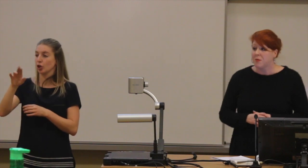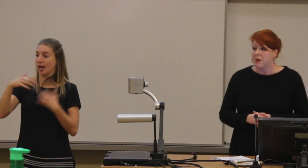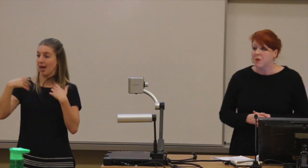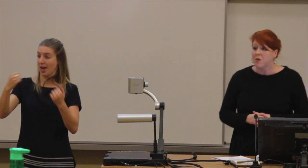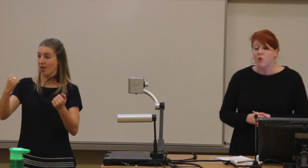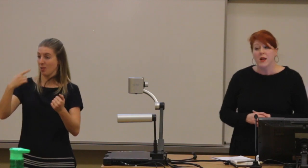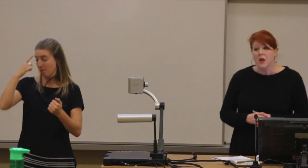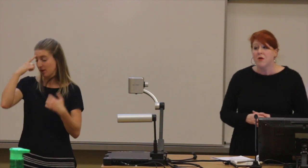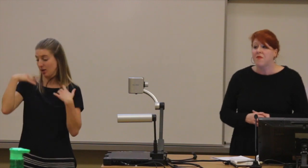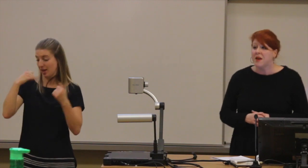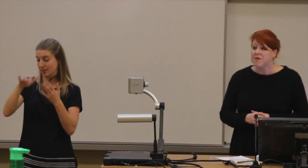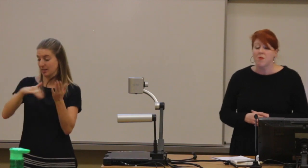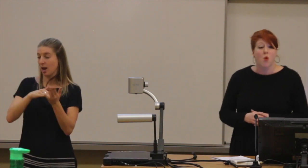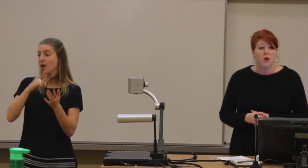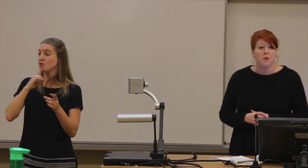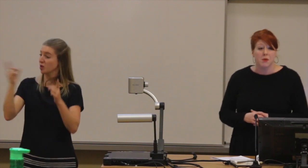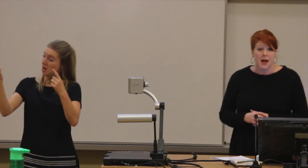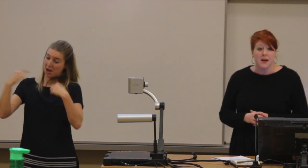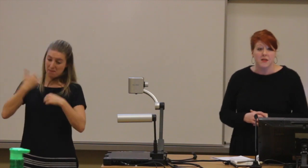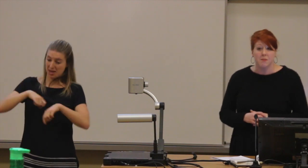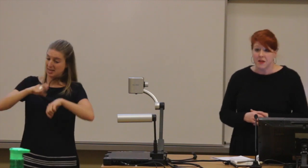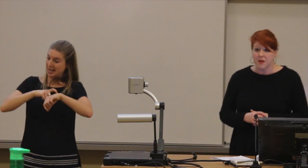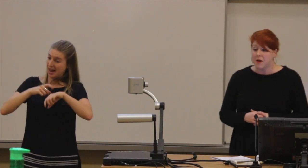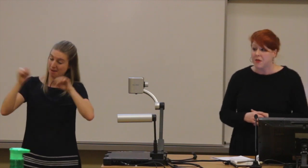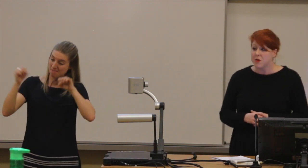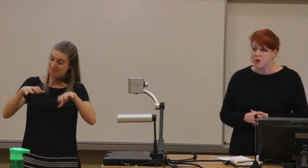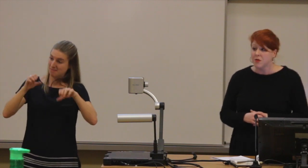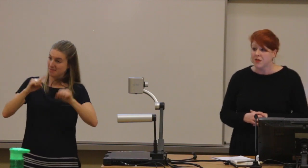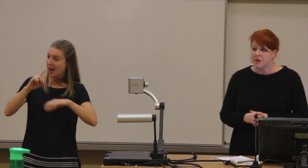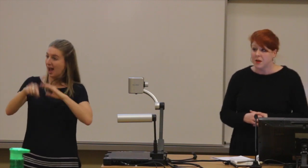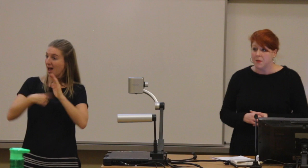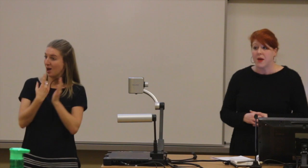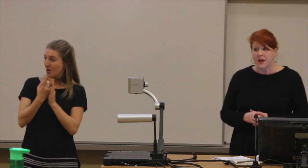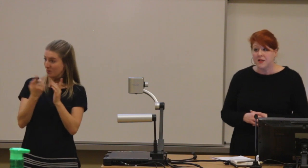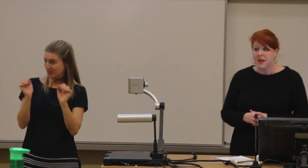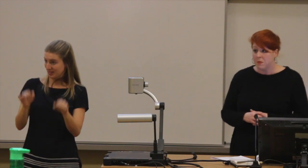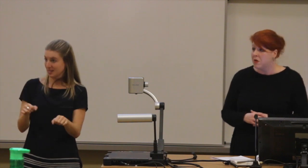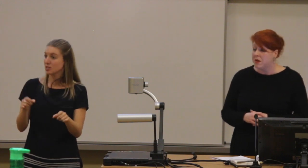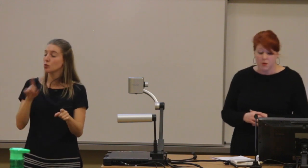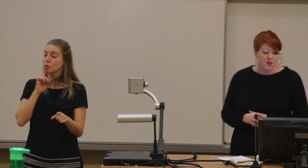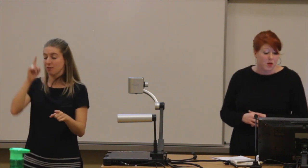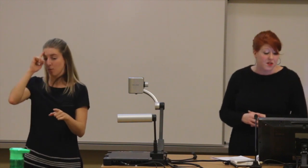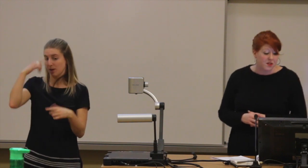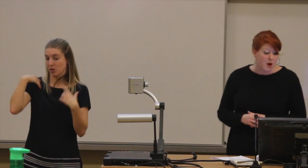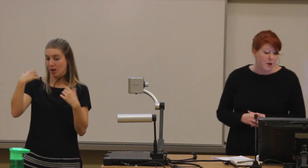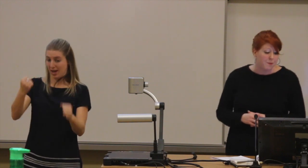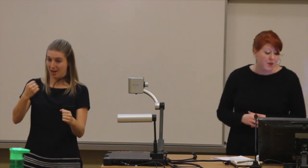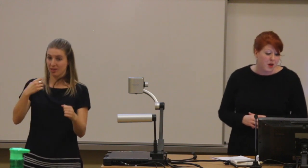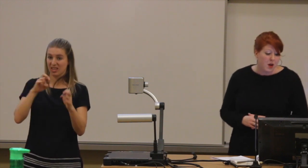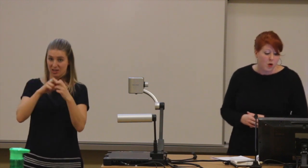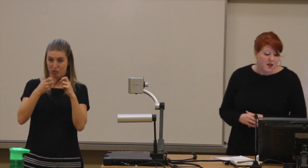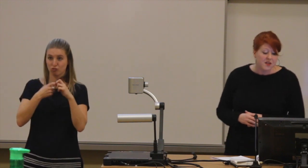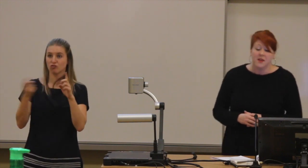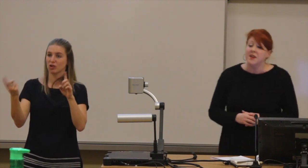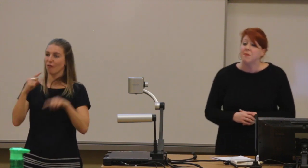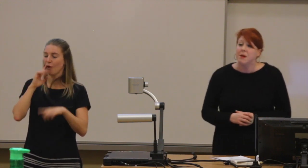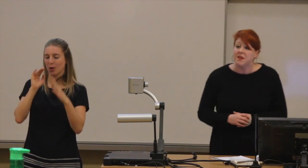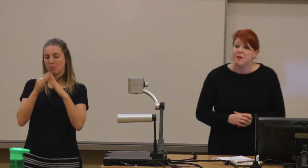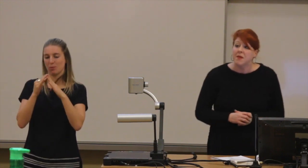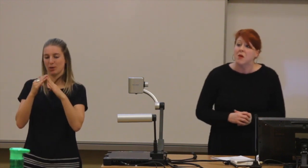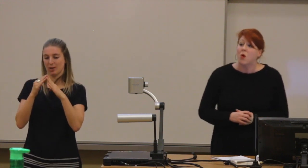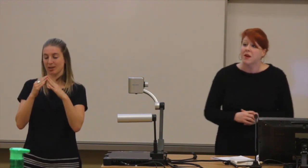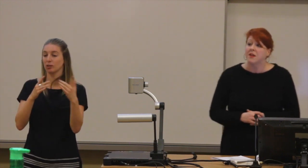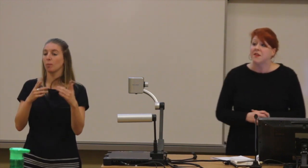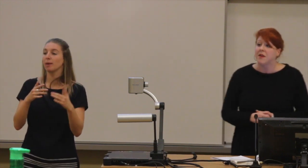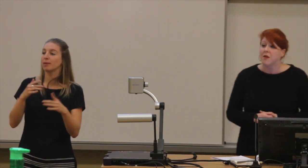as well for people. Really good fit for more complex mental health issues. That is a community resource as well. Crisis lines may